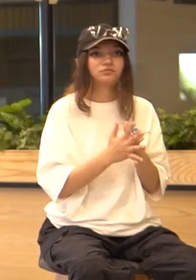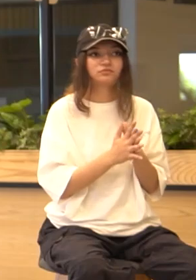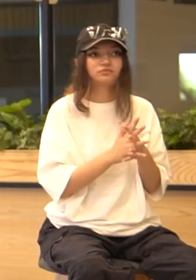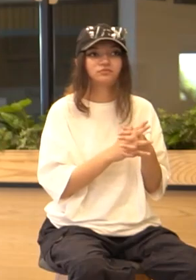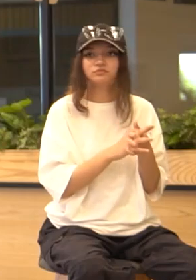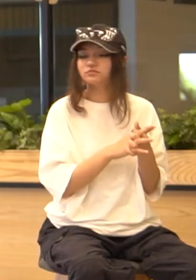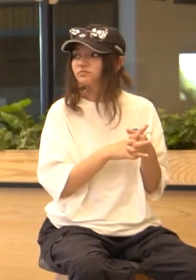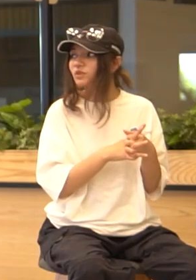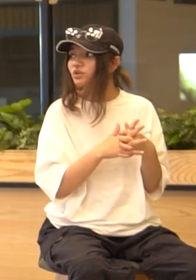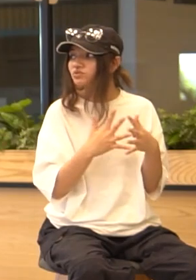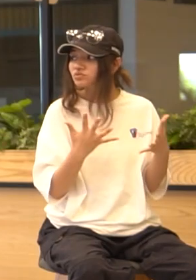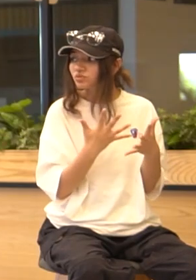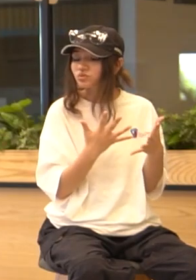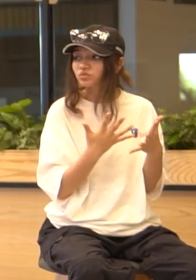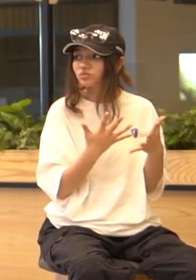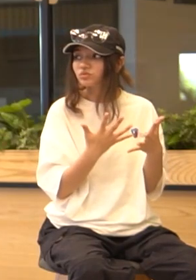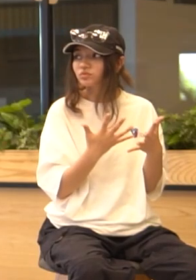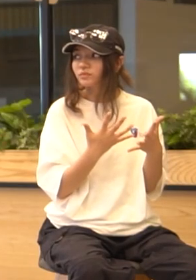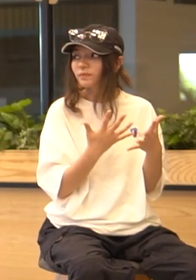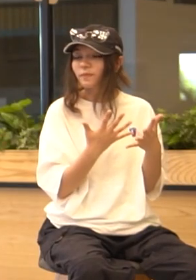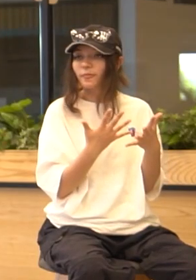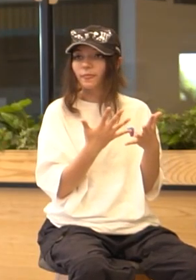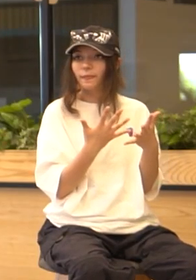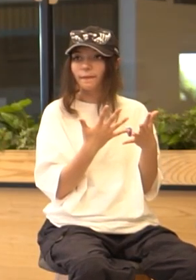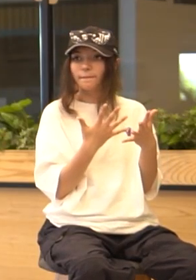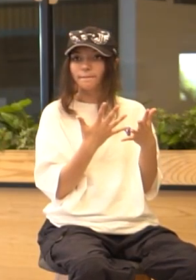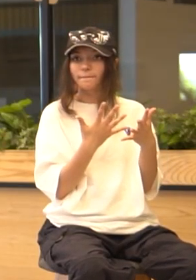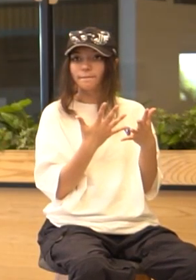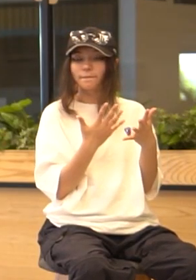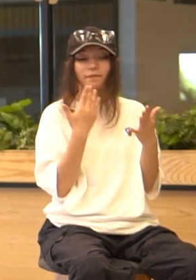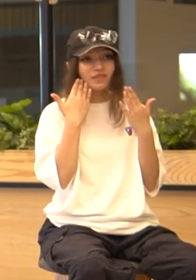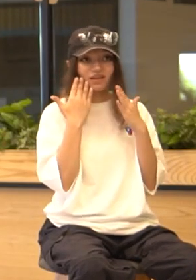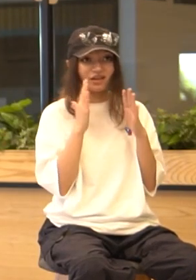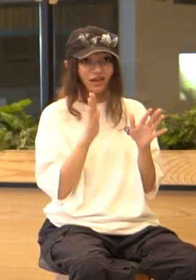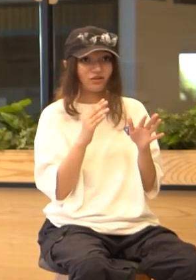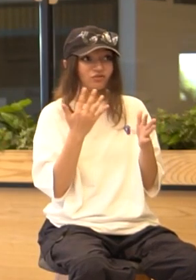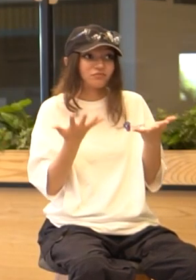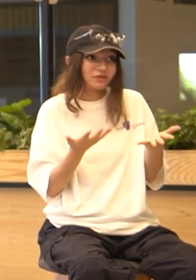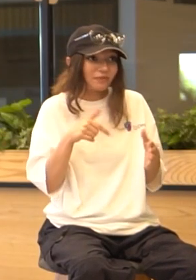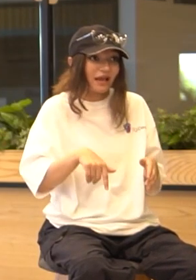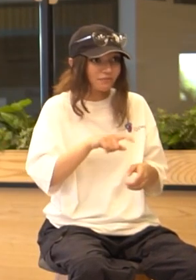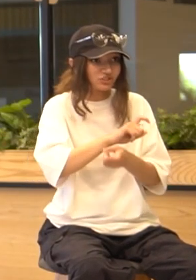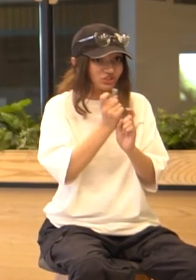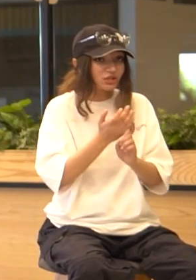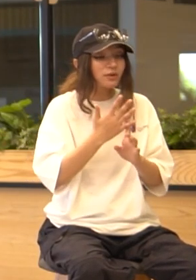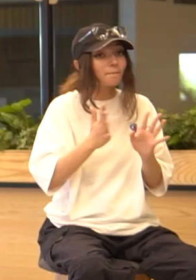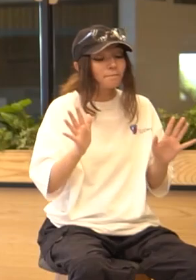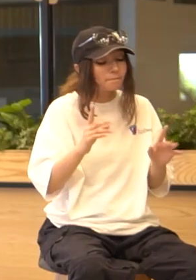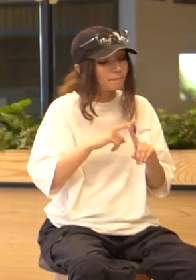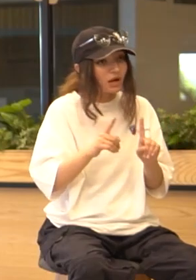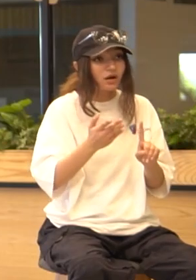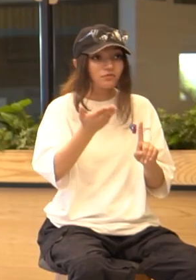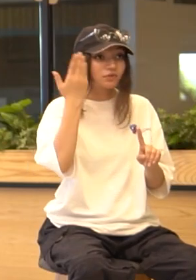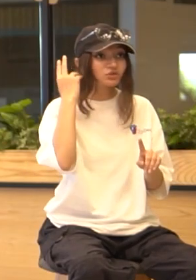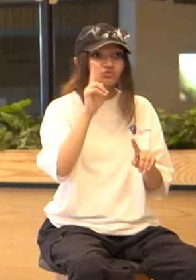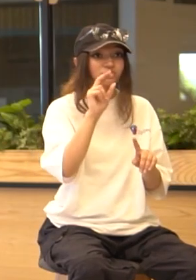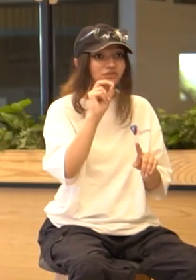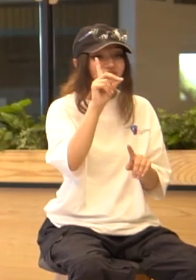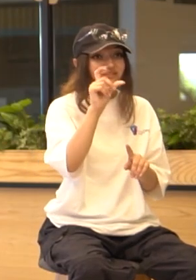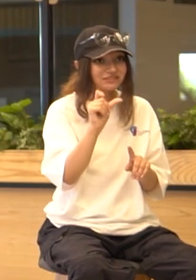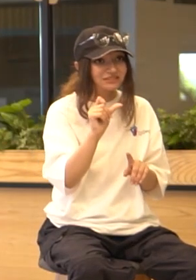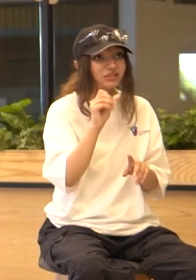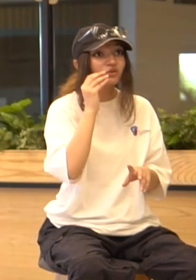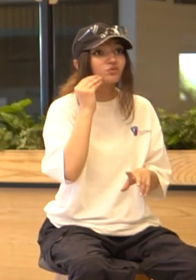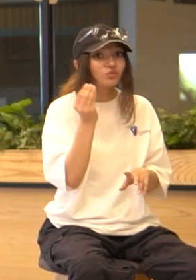right? So you want, and even like, I don't know if it's gotten better, but back in 2016, it was a whole like ordeal